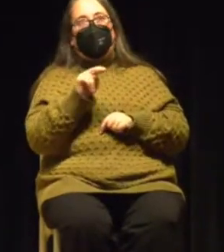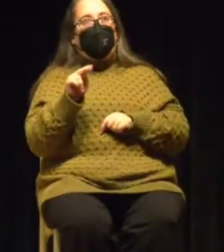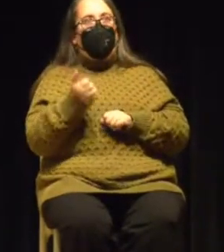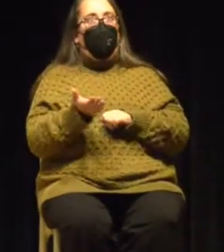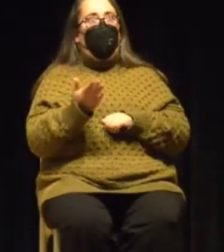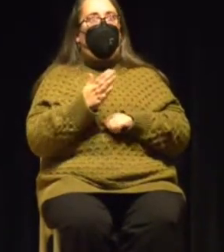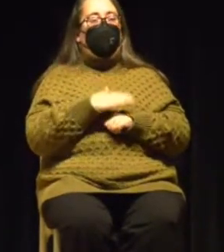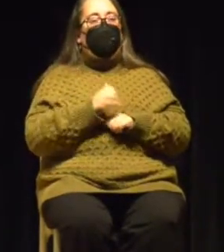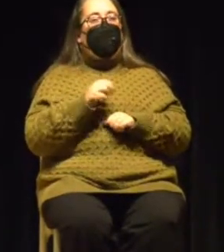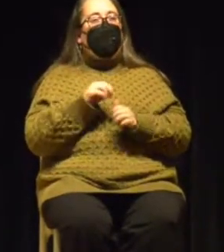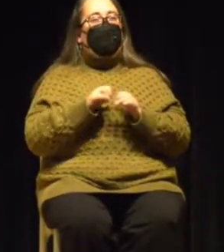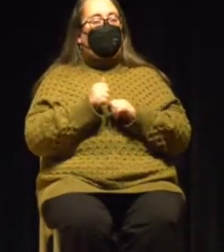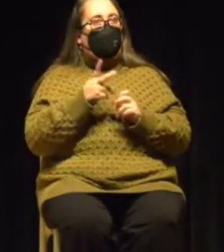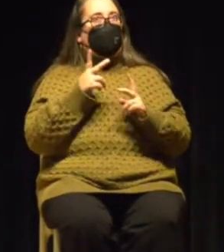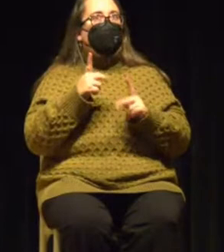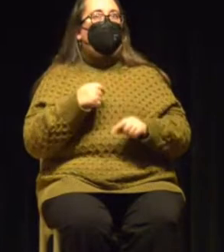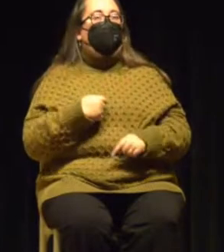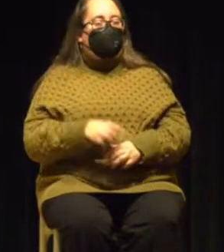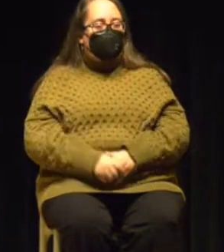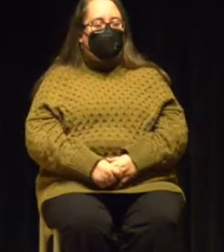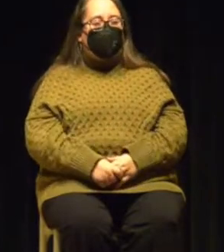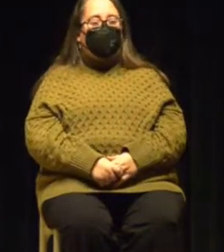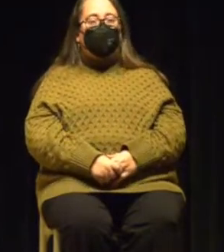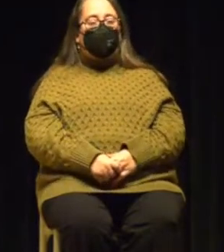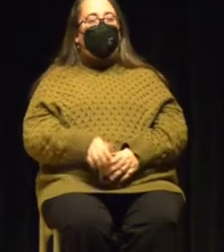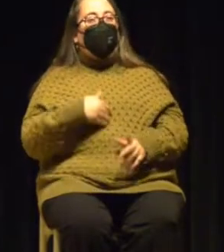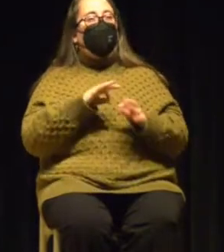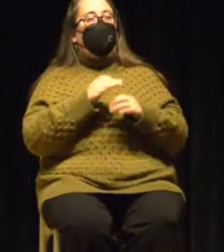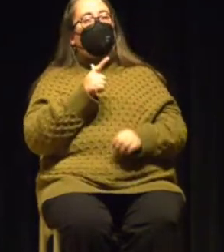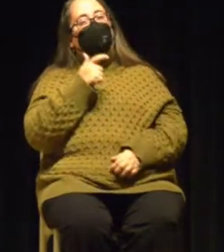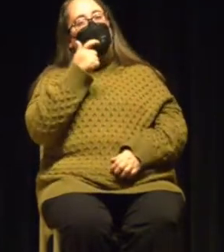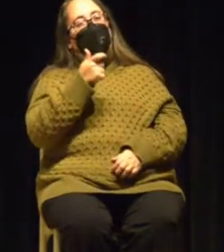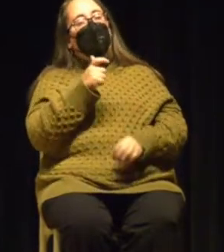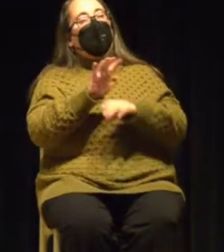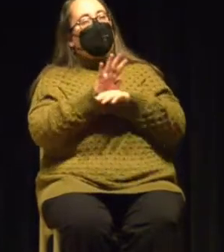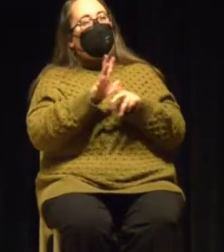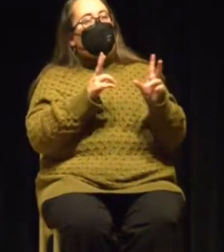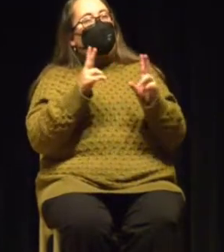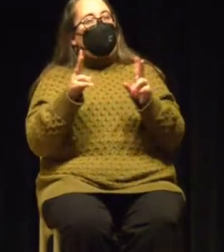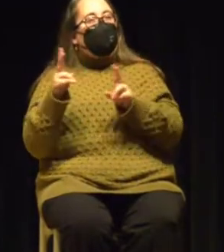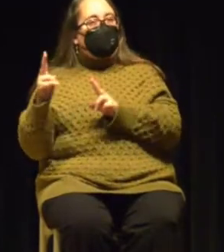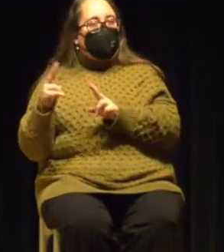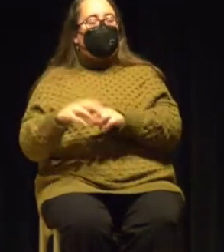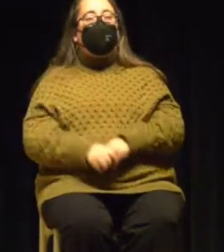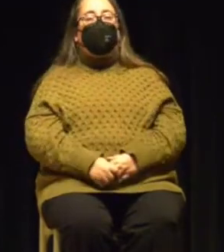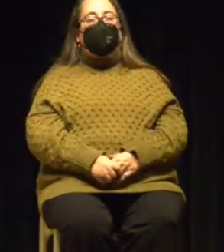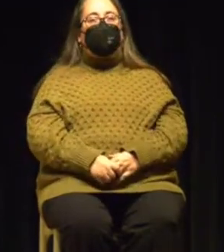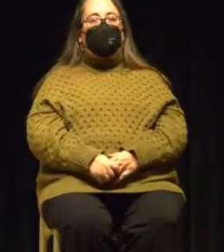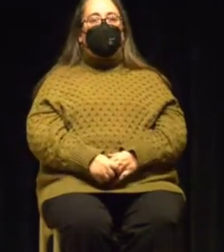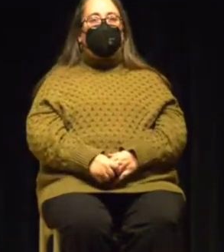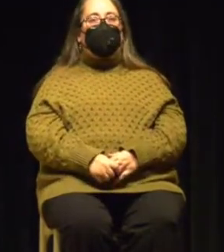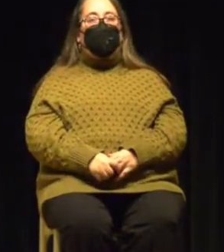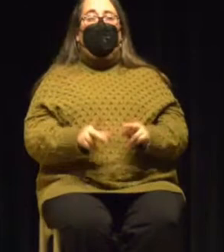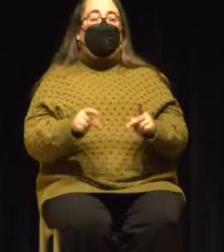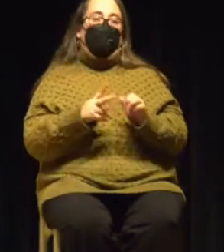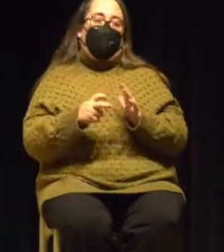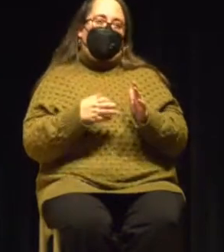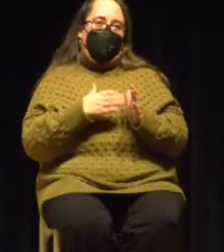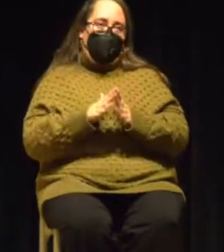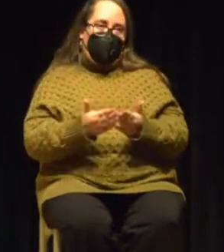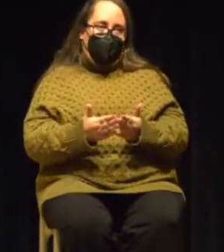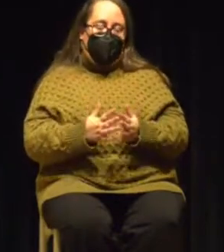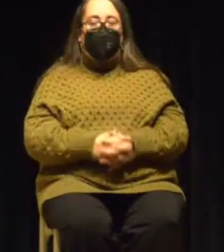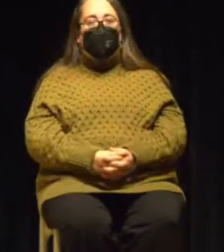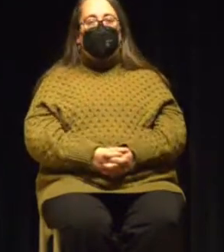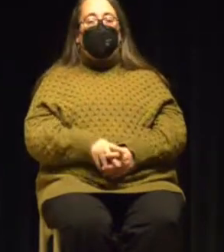day long. So that's how they, like, will see me. Yeah. My family will watch video snippets. Right. Nobody has read my book,